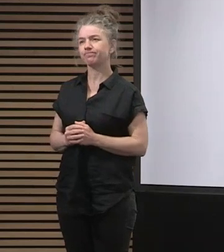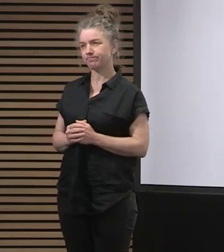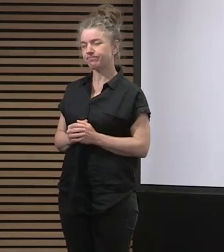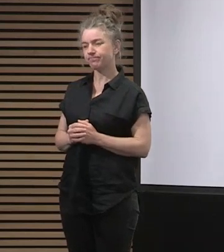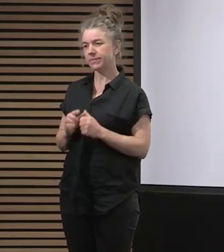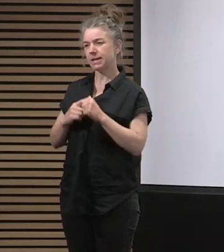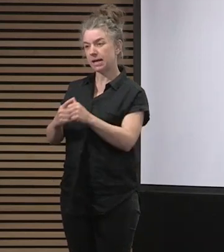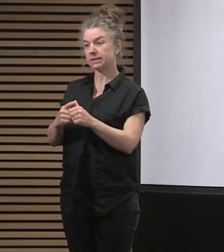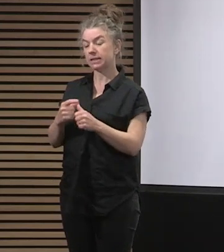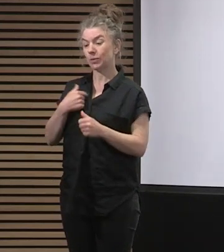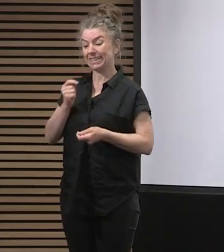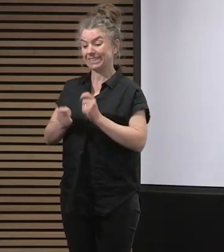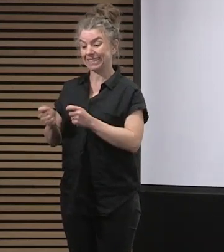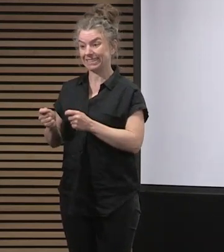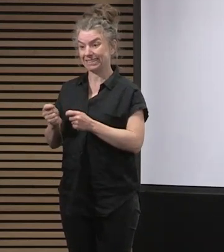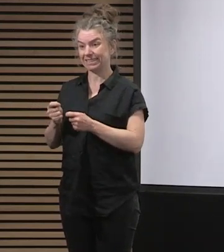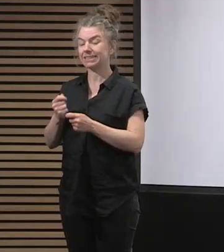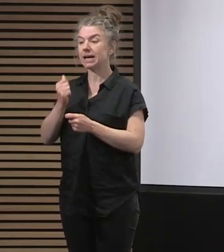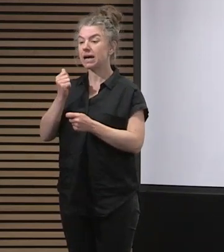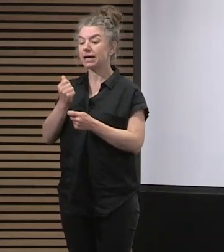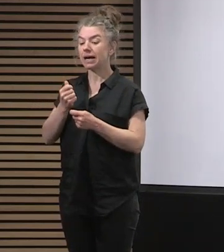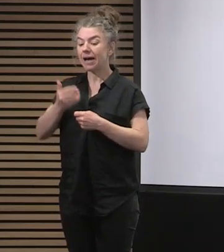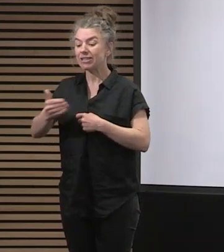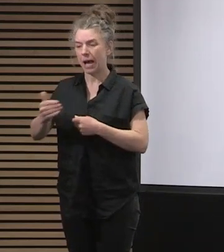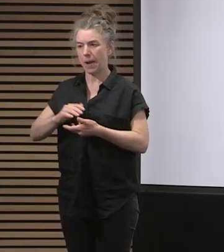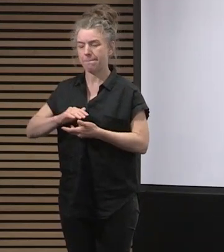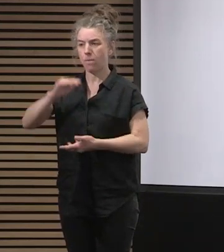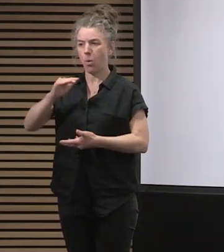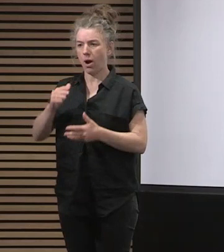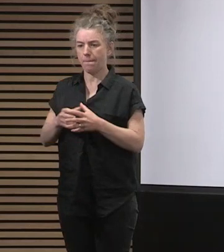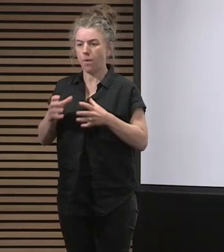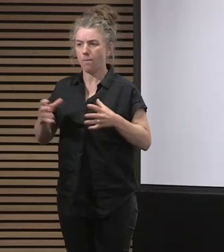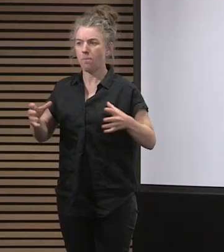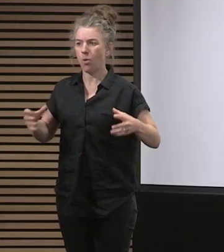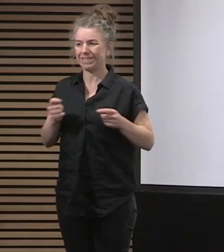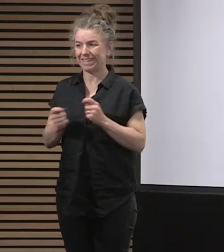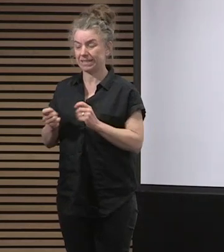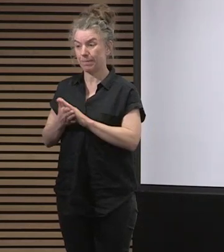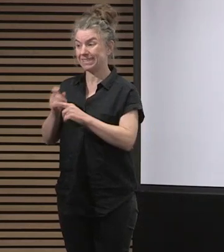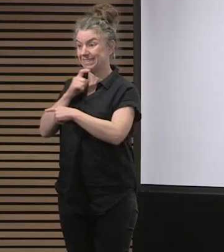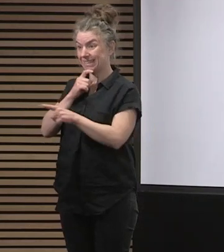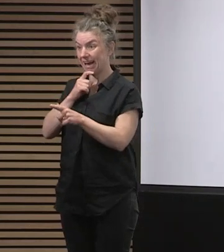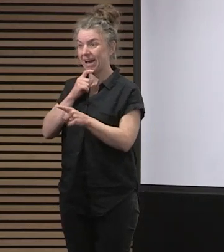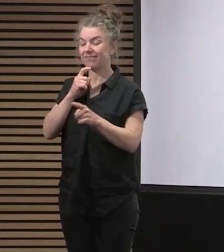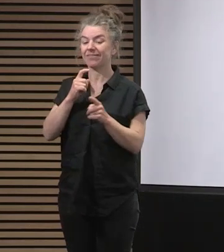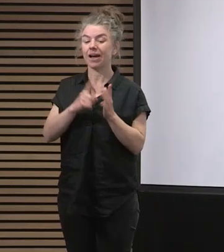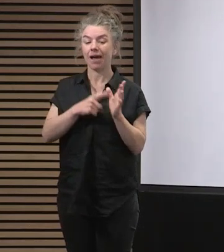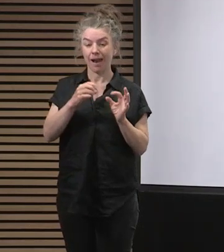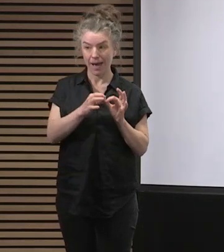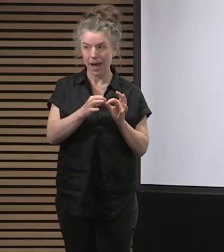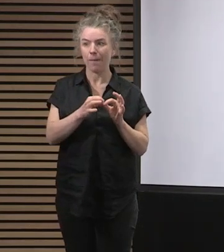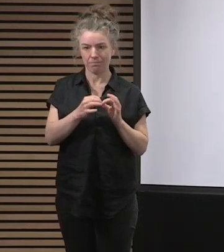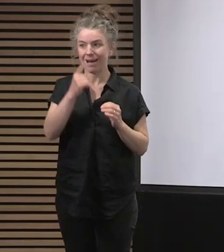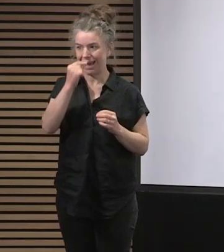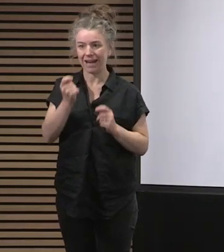our testing is increasing all the time, as is our capacity. So we've got more capacity than we are doing testing. So we do want